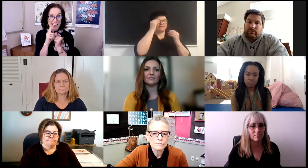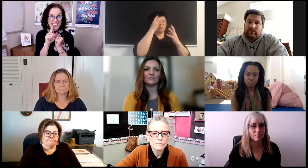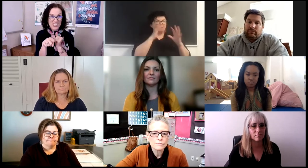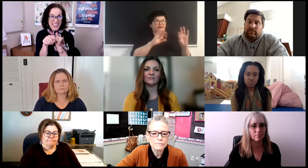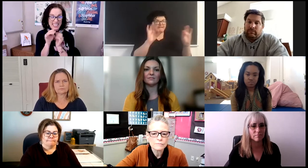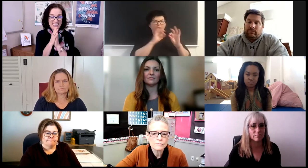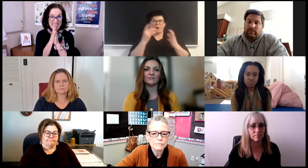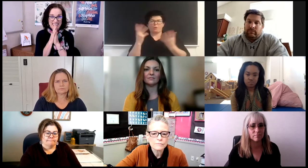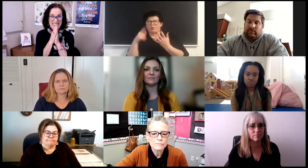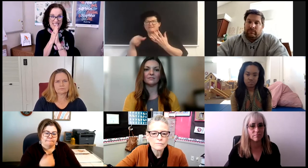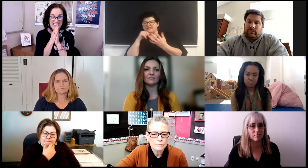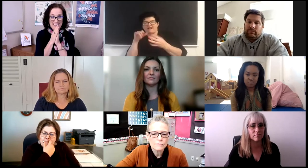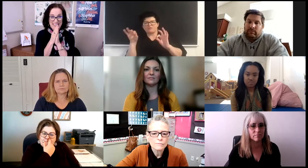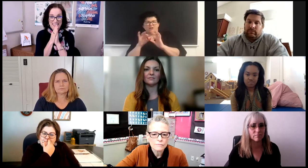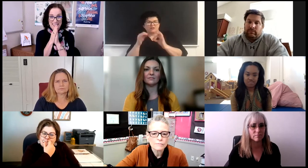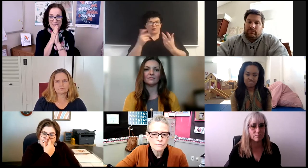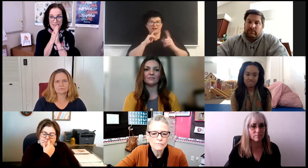want to answer that?